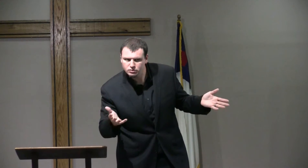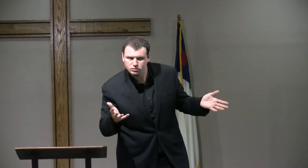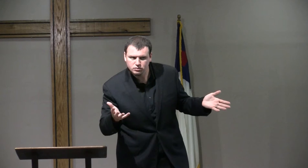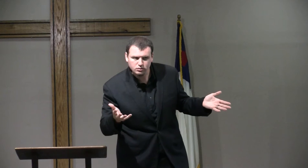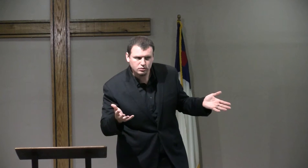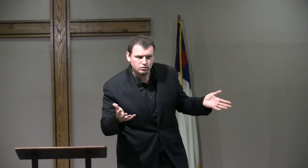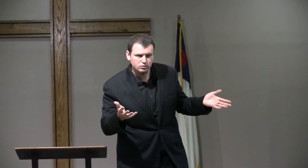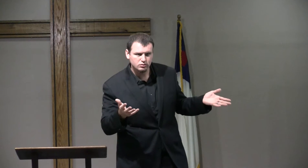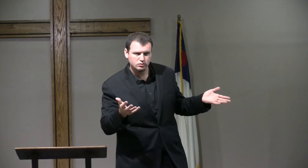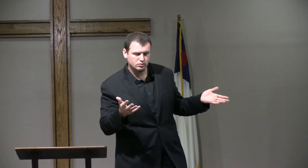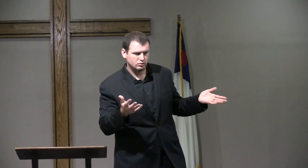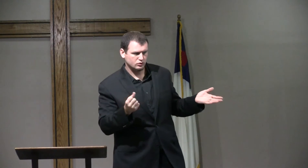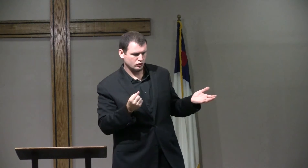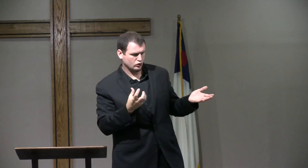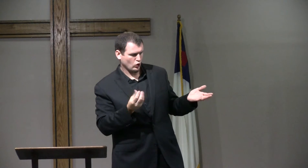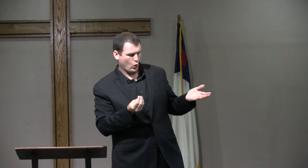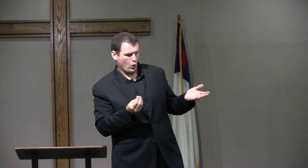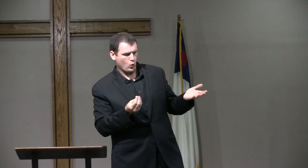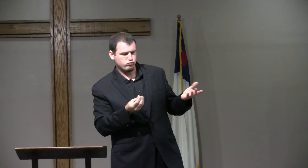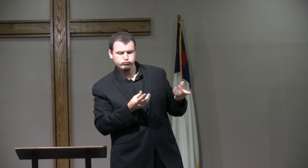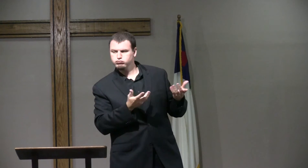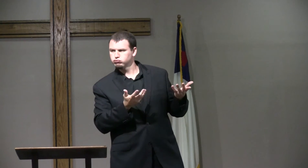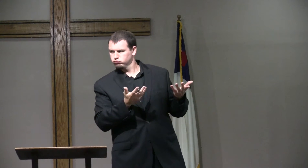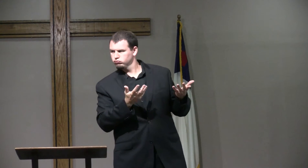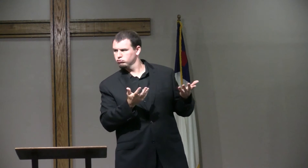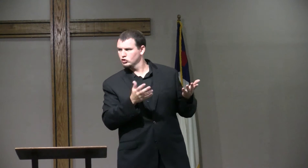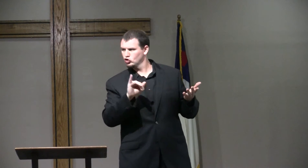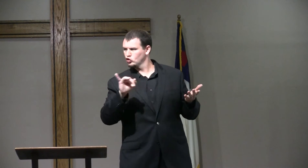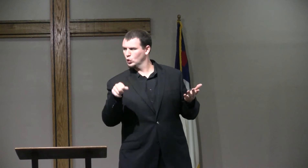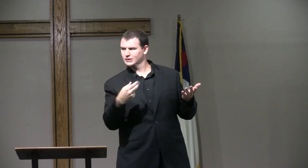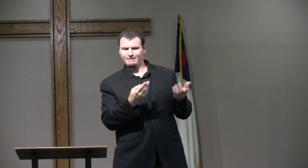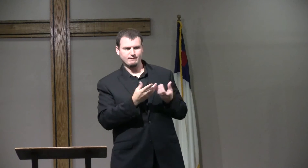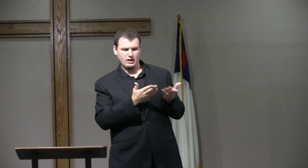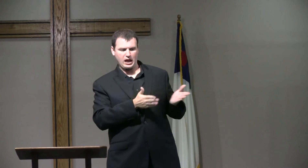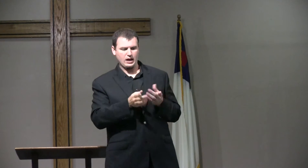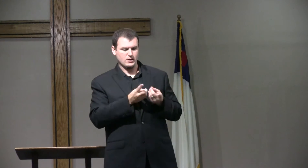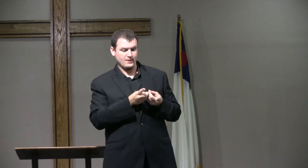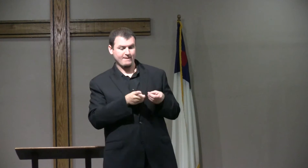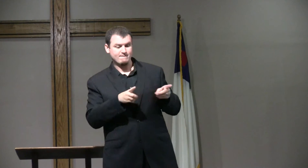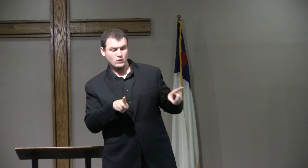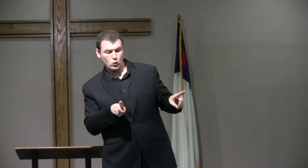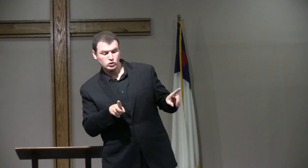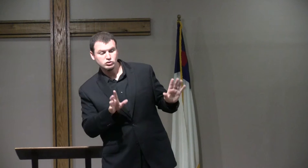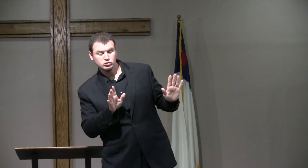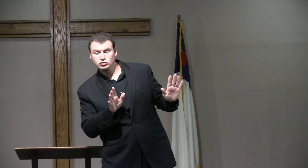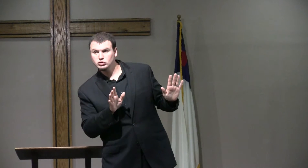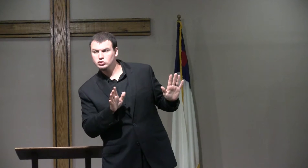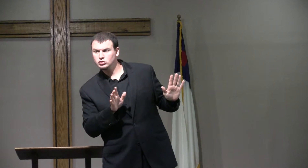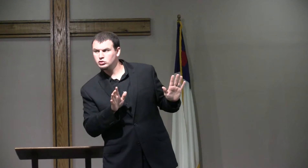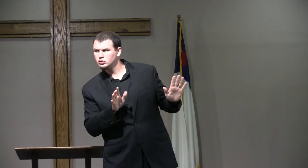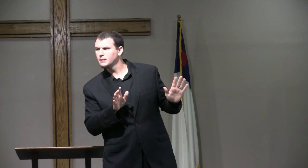committed adultery, right? That's what he thought. So Joseph planned